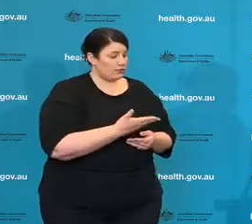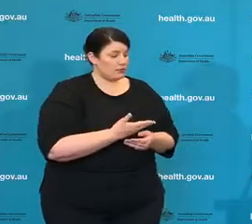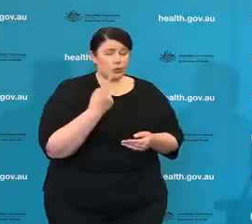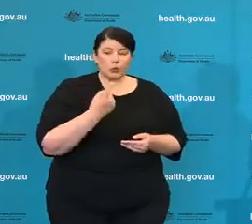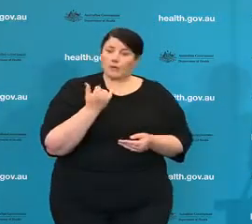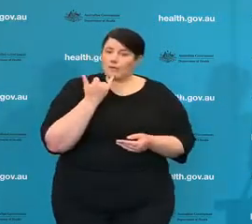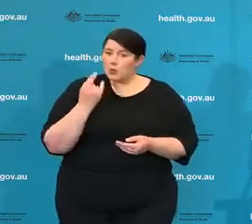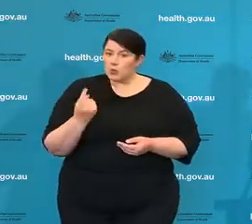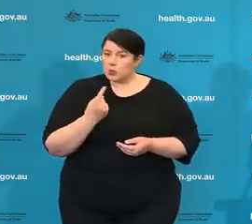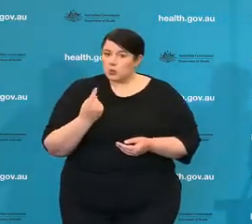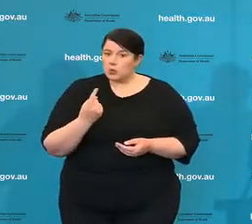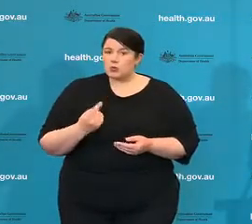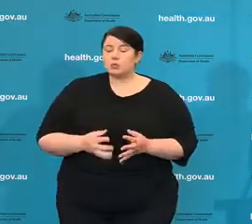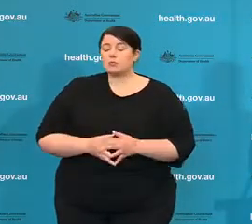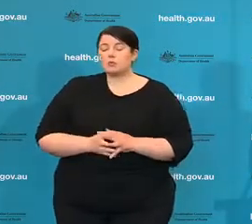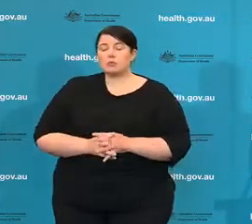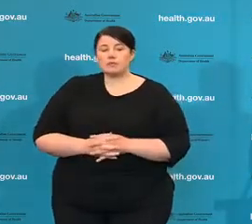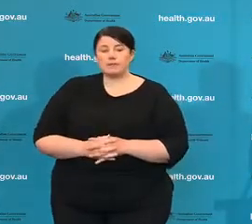on the phone?